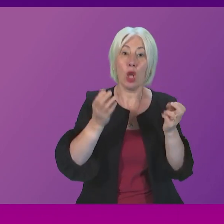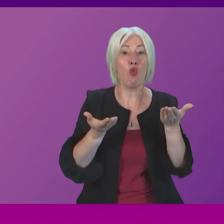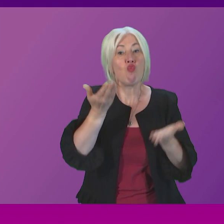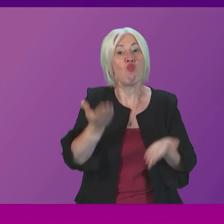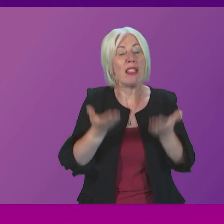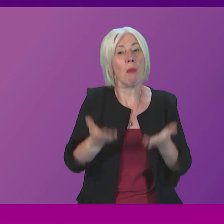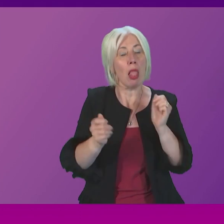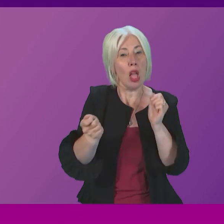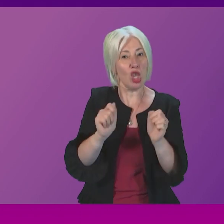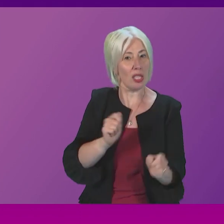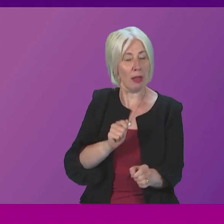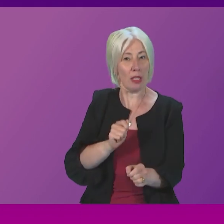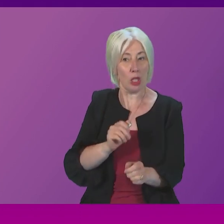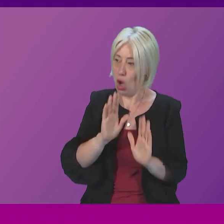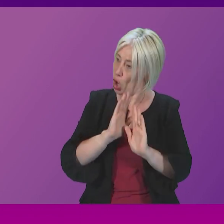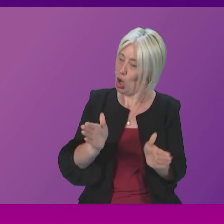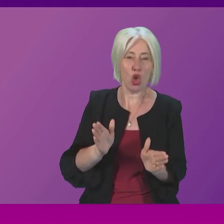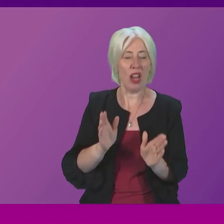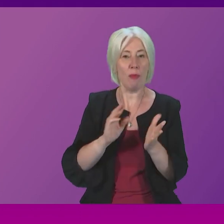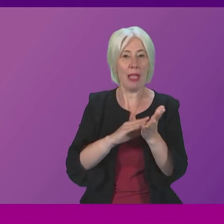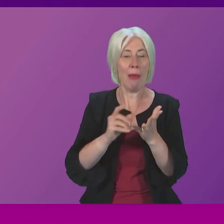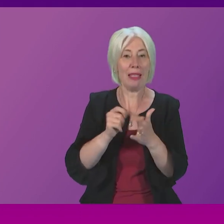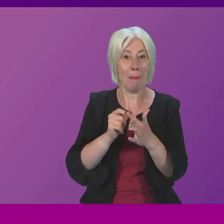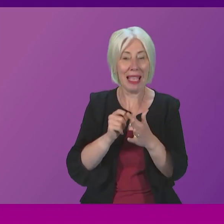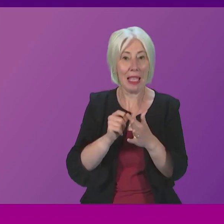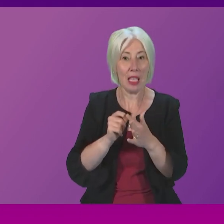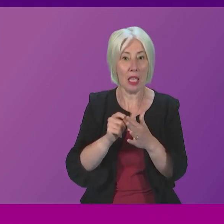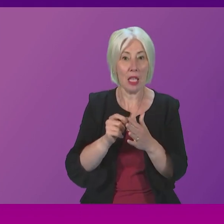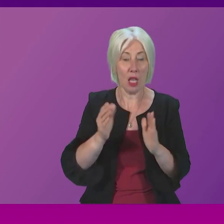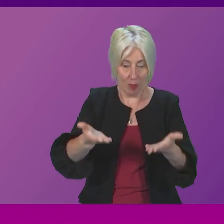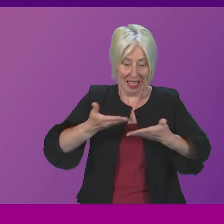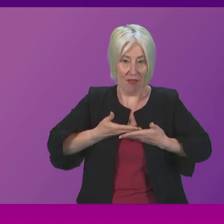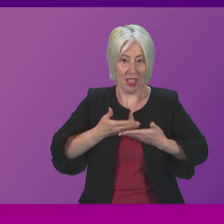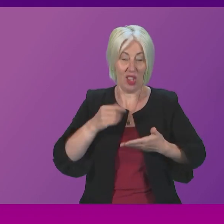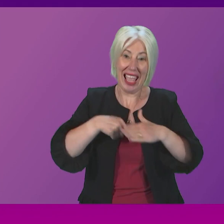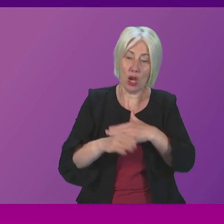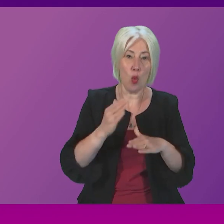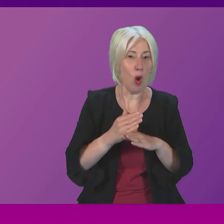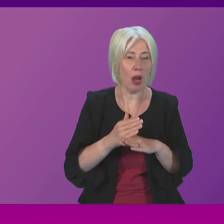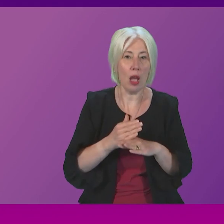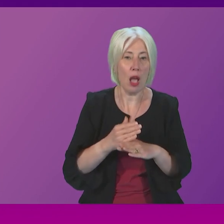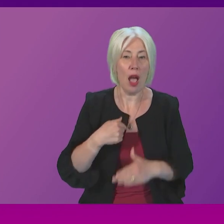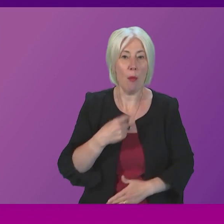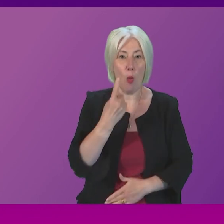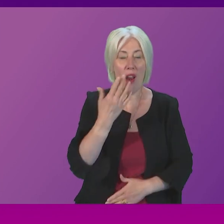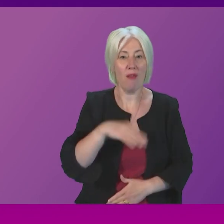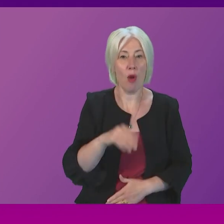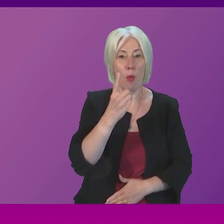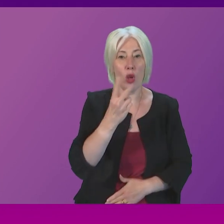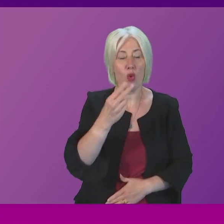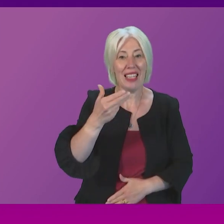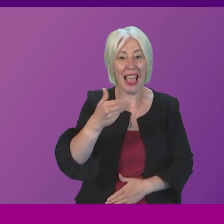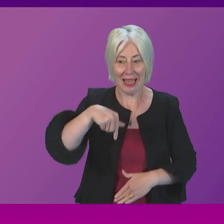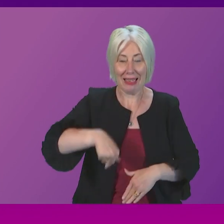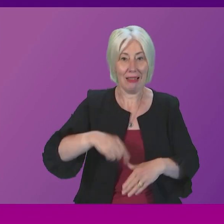place, you shouldn't have to be an MSP to get that, to get into the workplace. It shouldn't have had to be the fact that you need to be one of only 129 people in the country